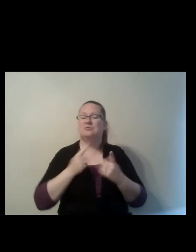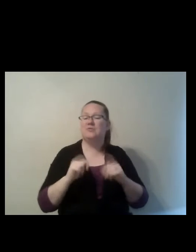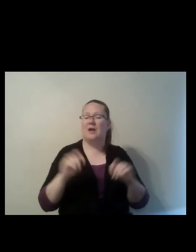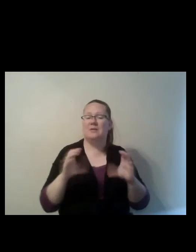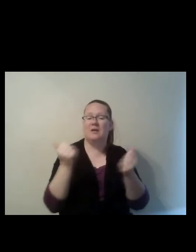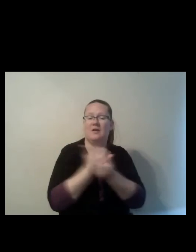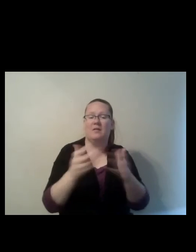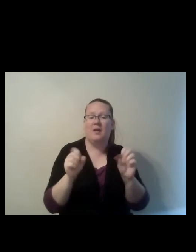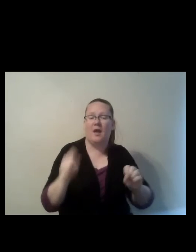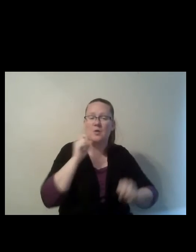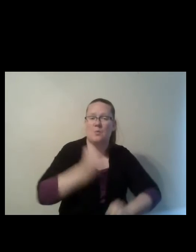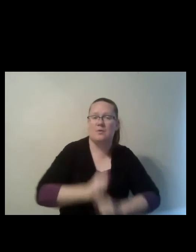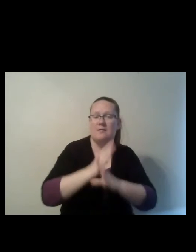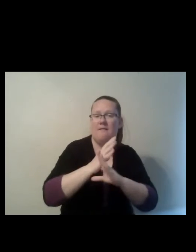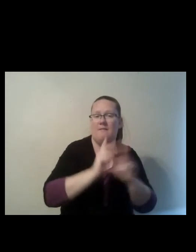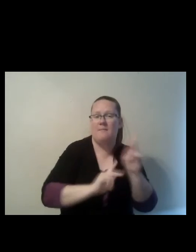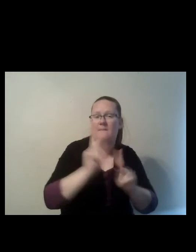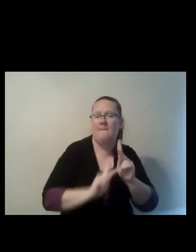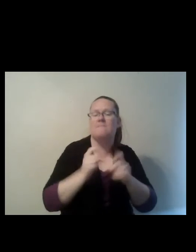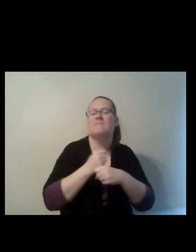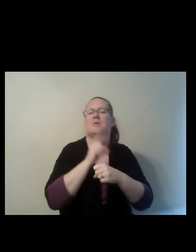properly protect the citizens.